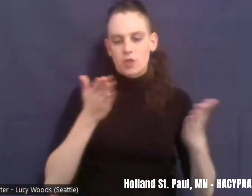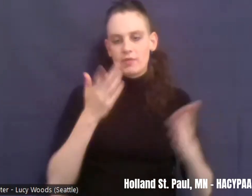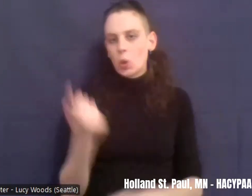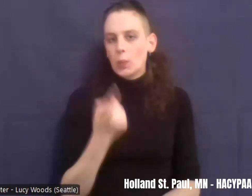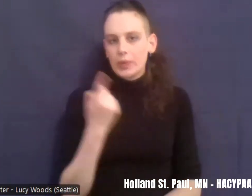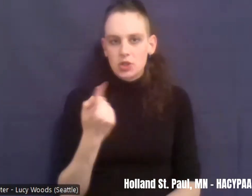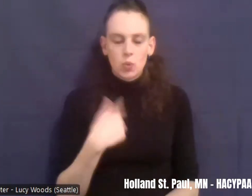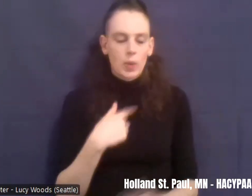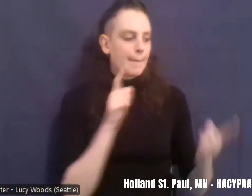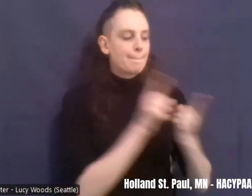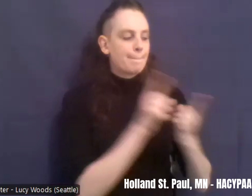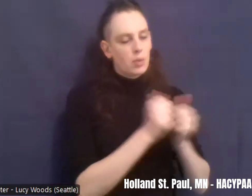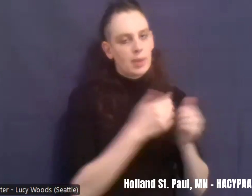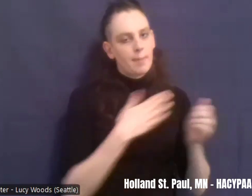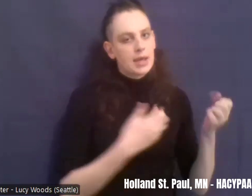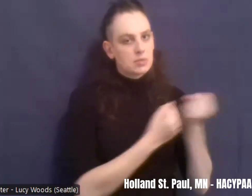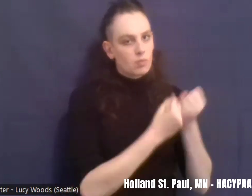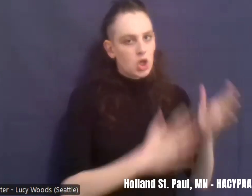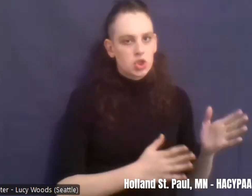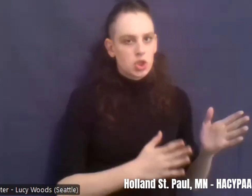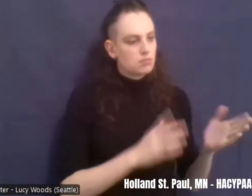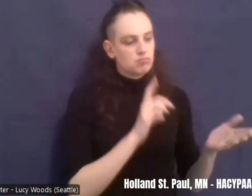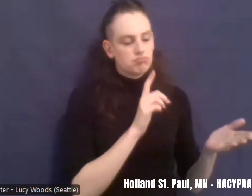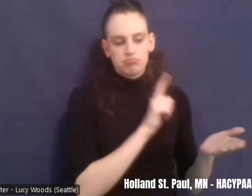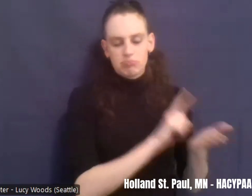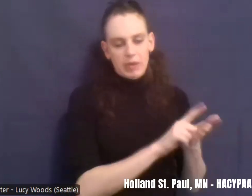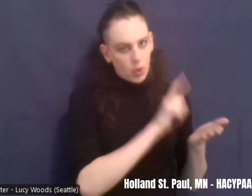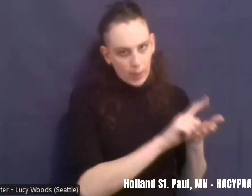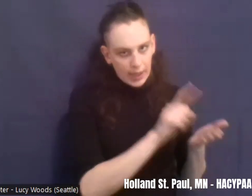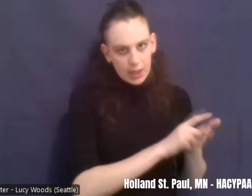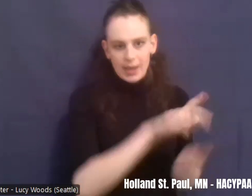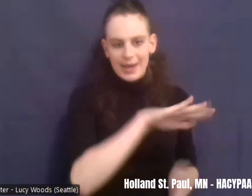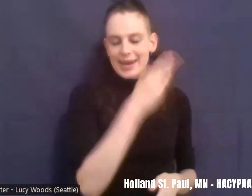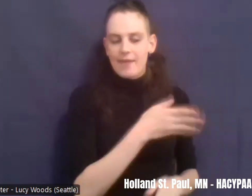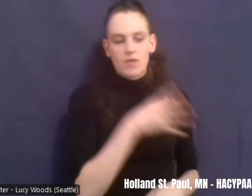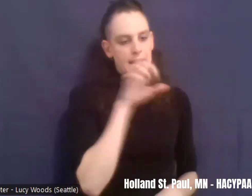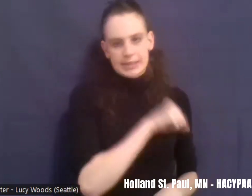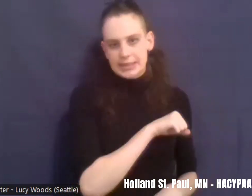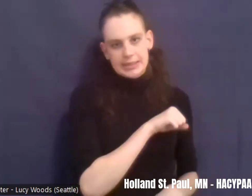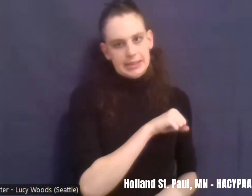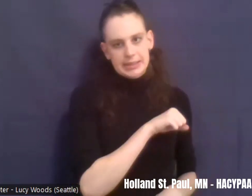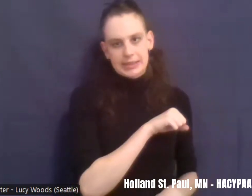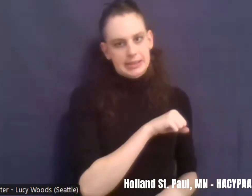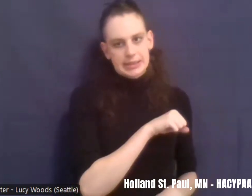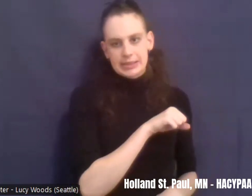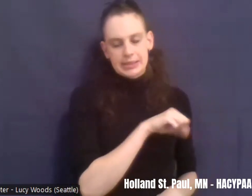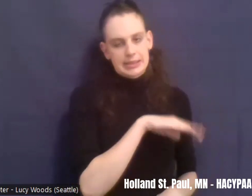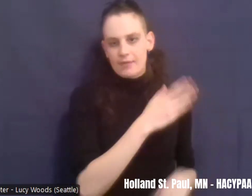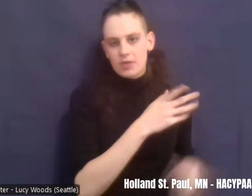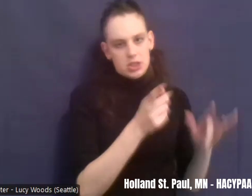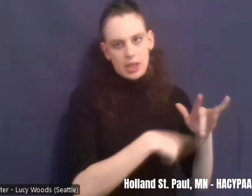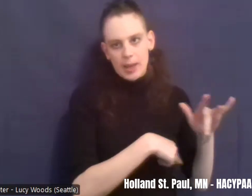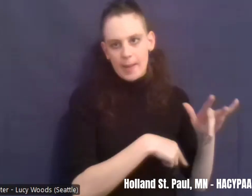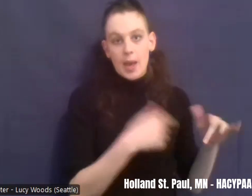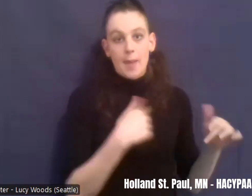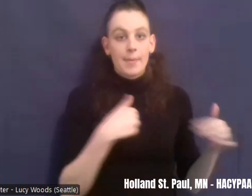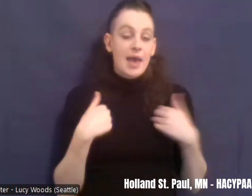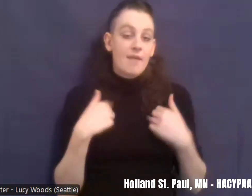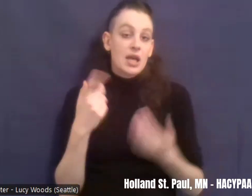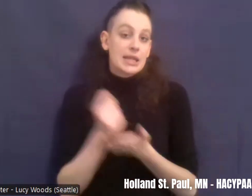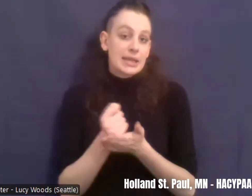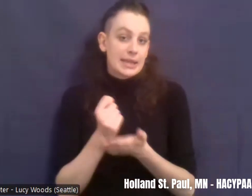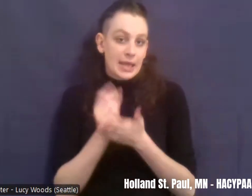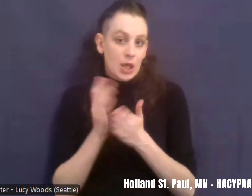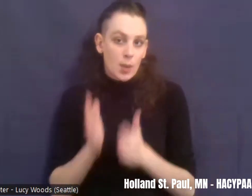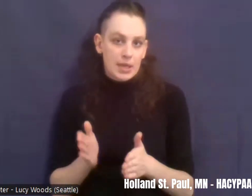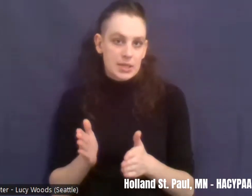my sponsor regularly once a week. We never miss it, and like we never stop. Like I'm not one of those people that like I have a therapist for a reason. So like my sponsor is my guide